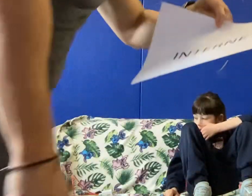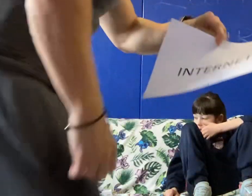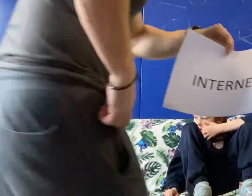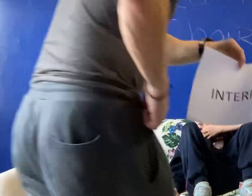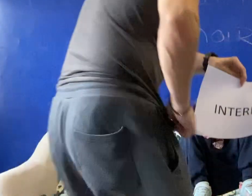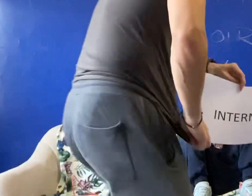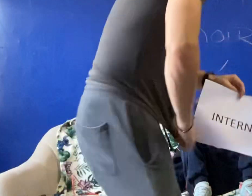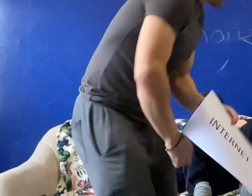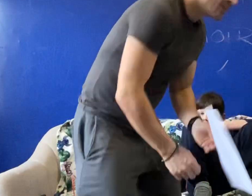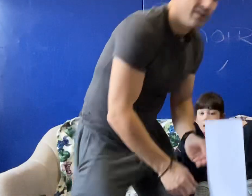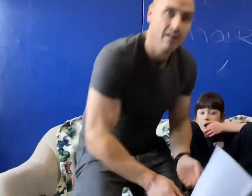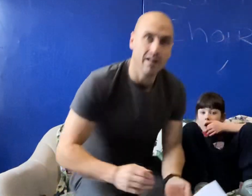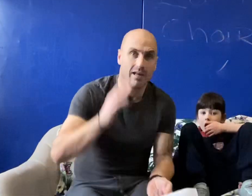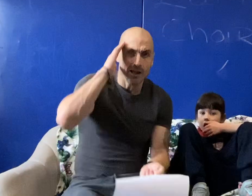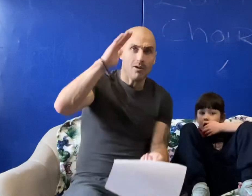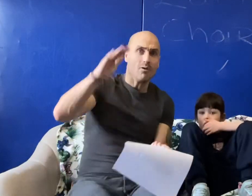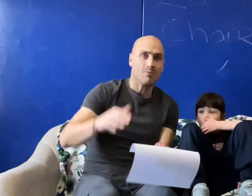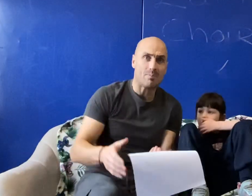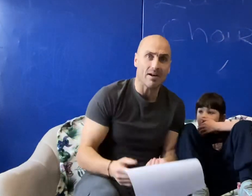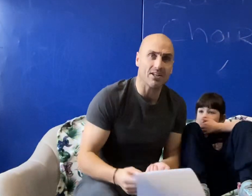No! Hello, everybody!